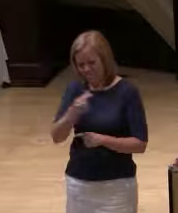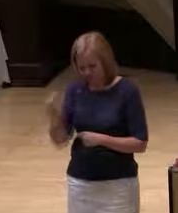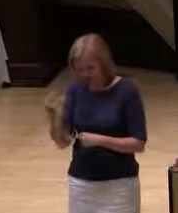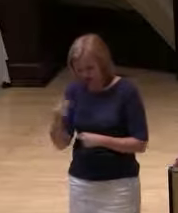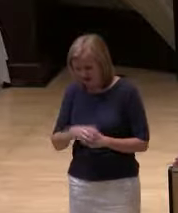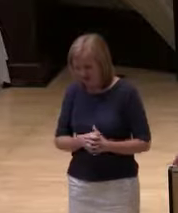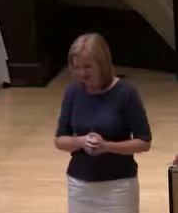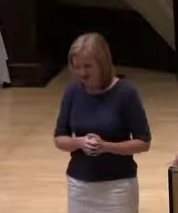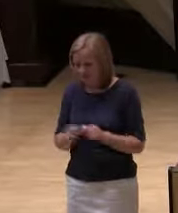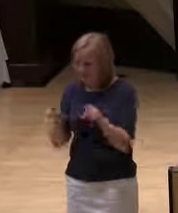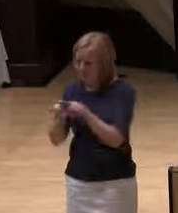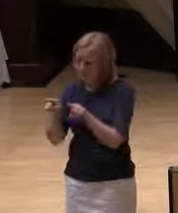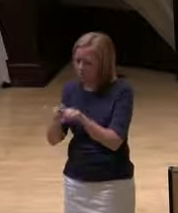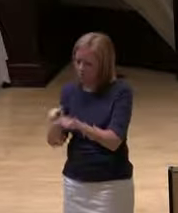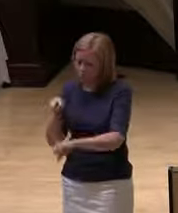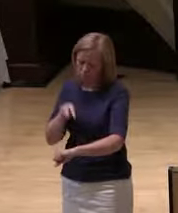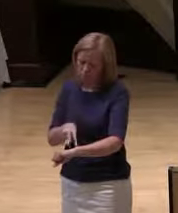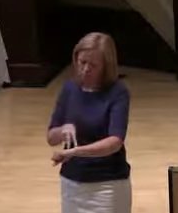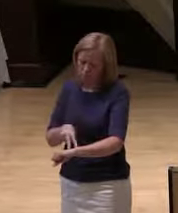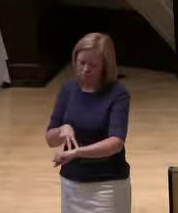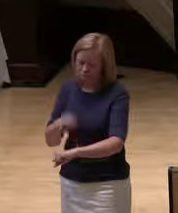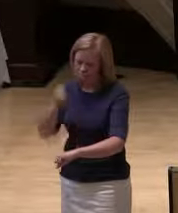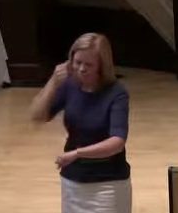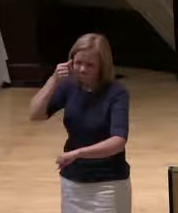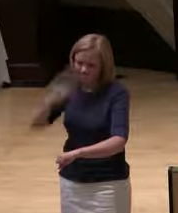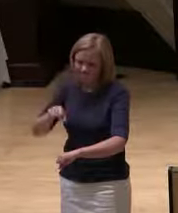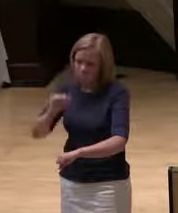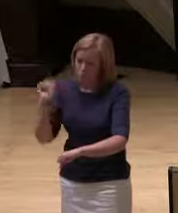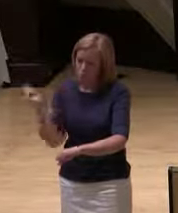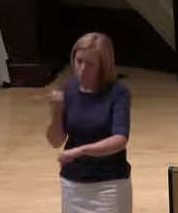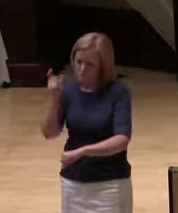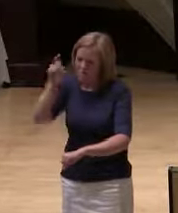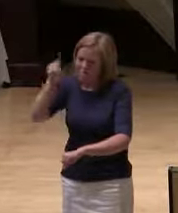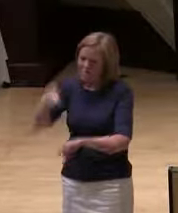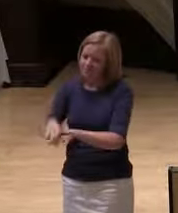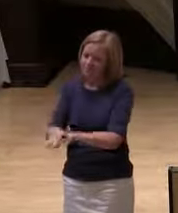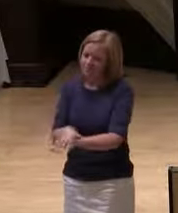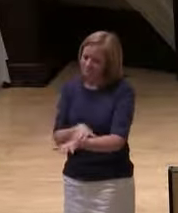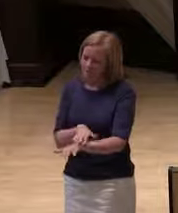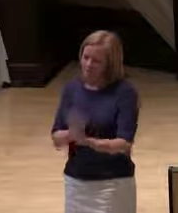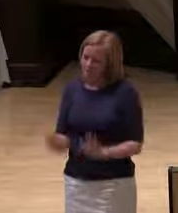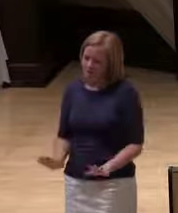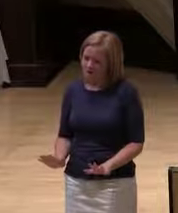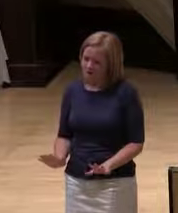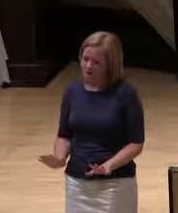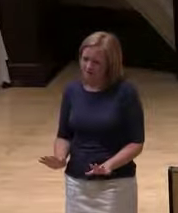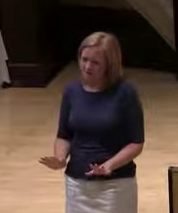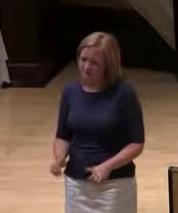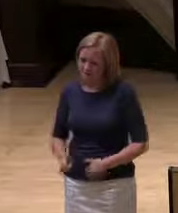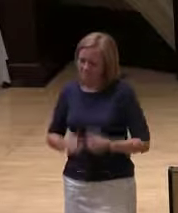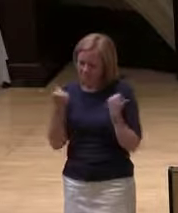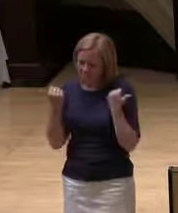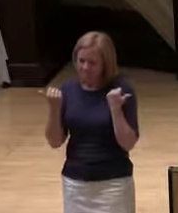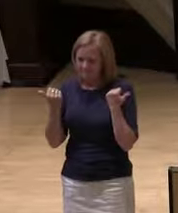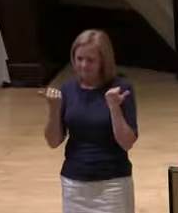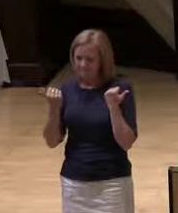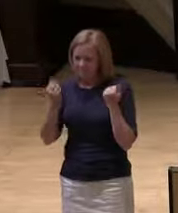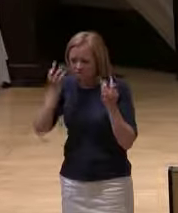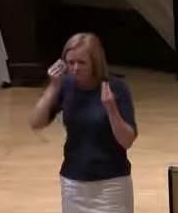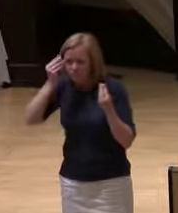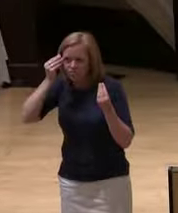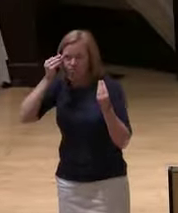also, as you look at your bracelet, you can remember that we all need to slow down, to take life more